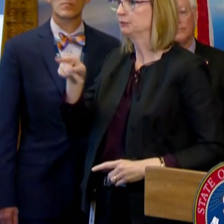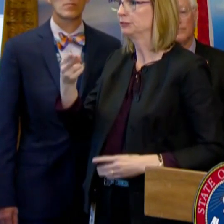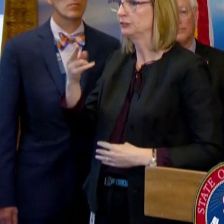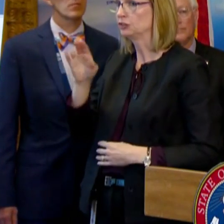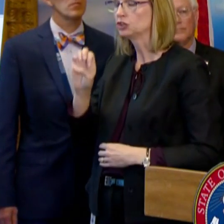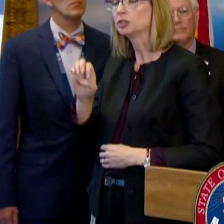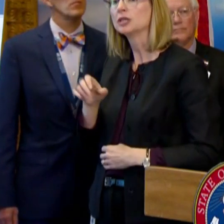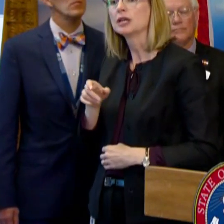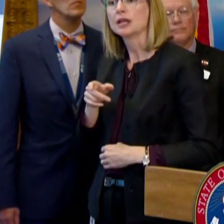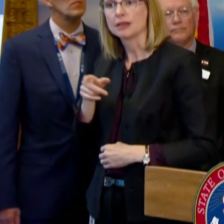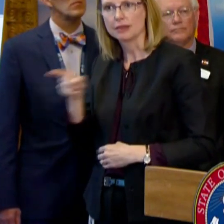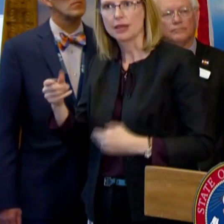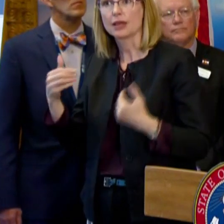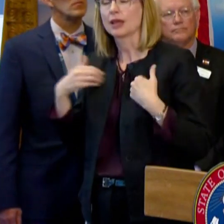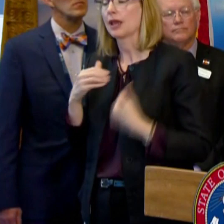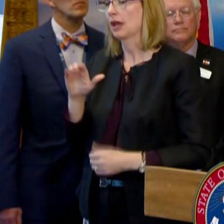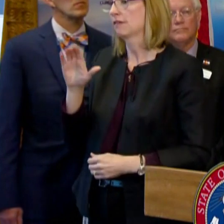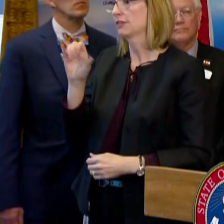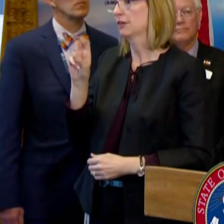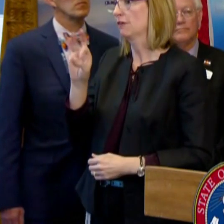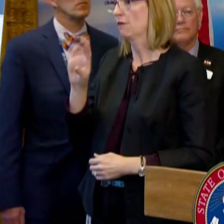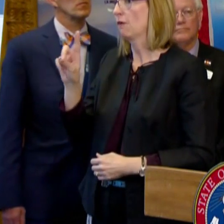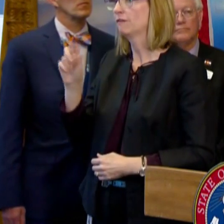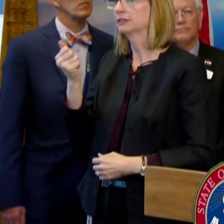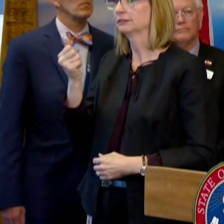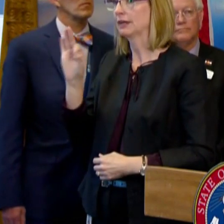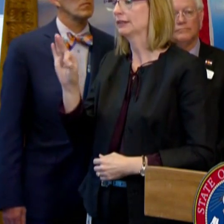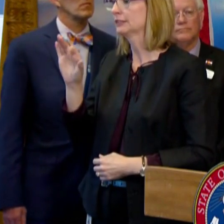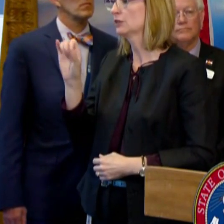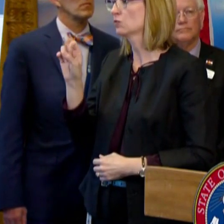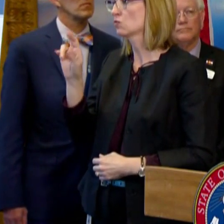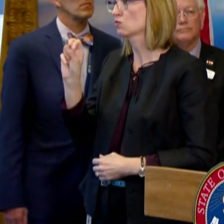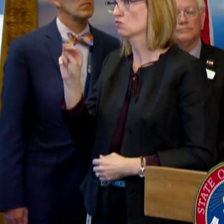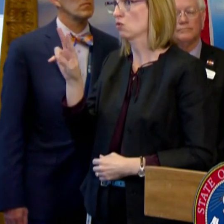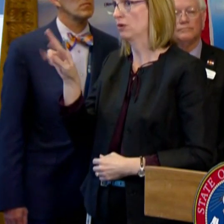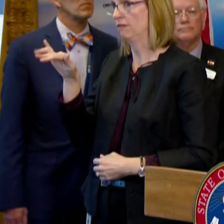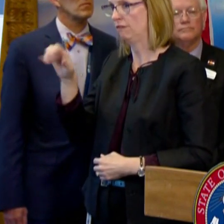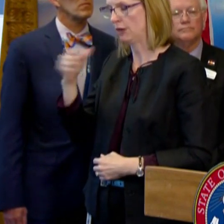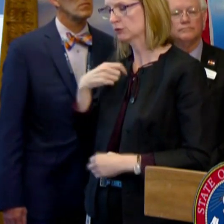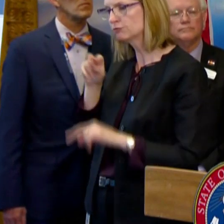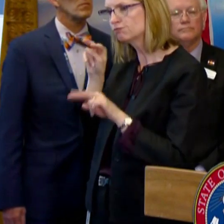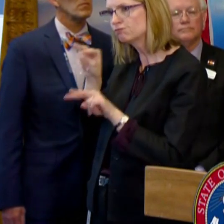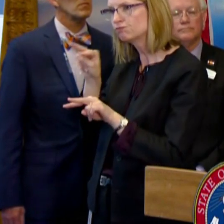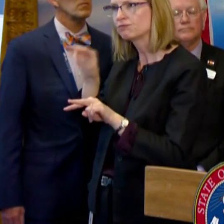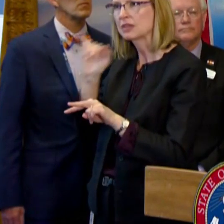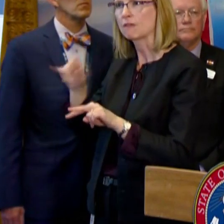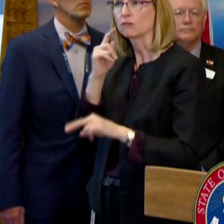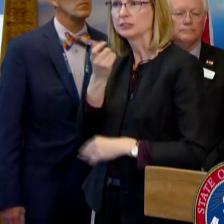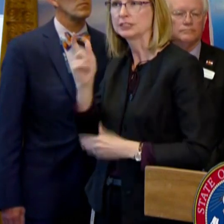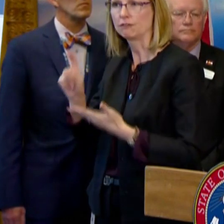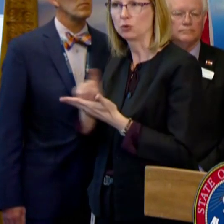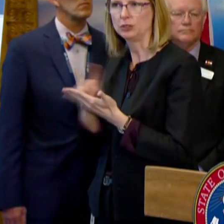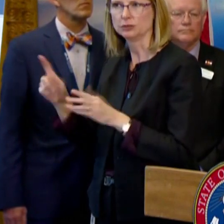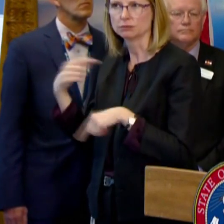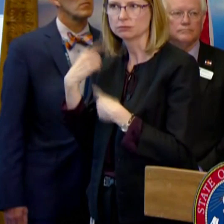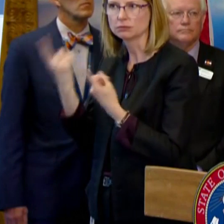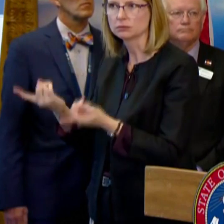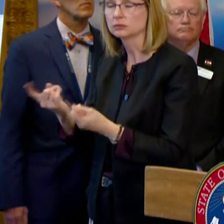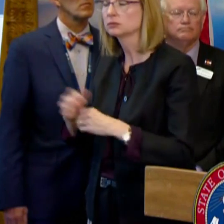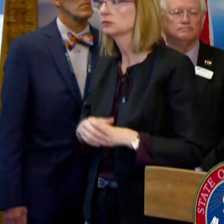coronavirus, also known as COVID-19 response, for several weeks now. The United States has a